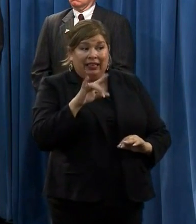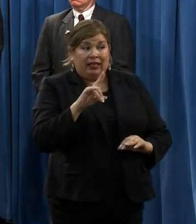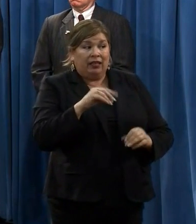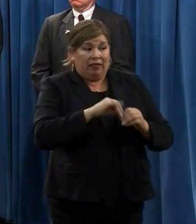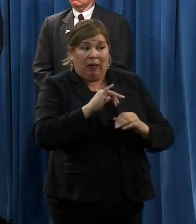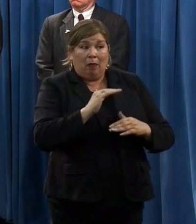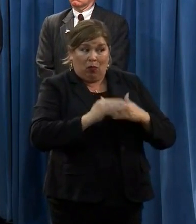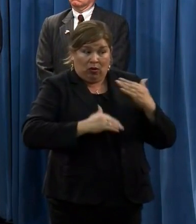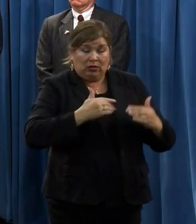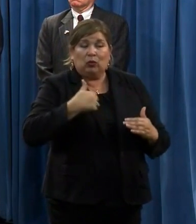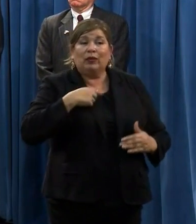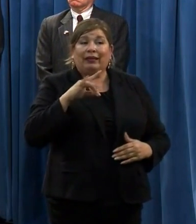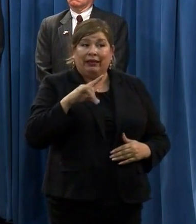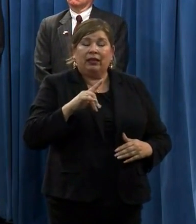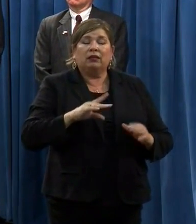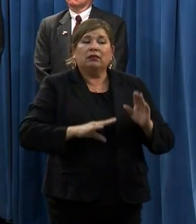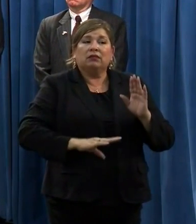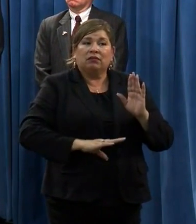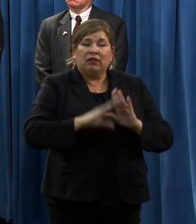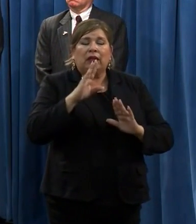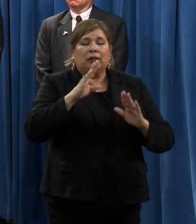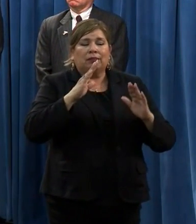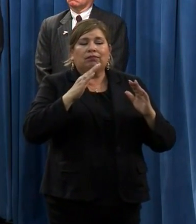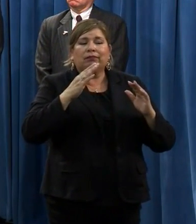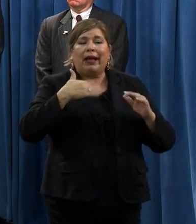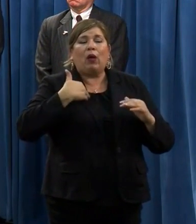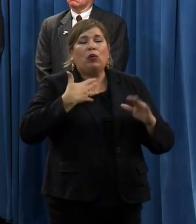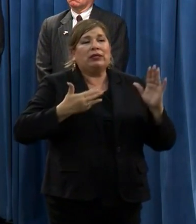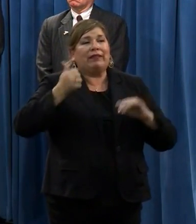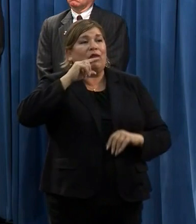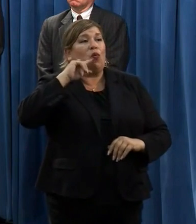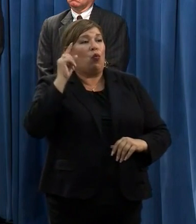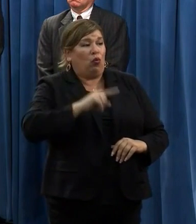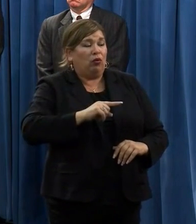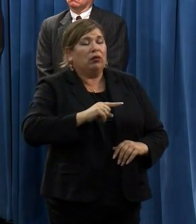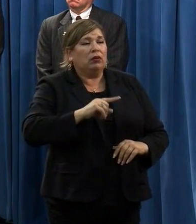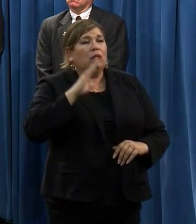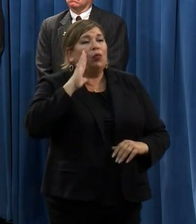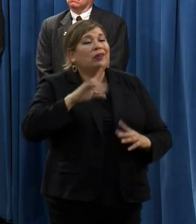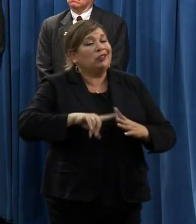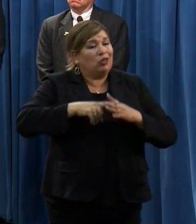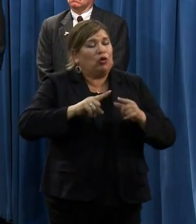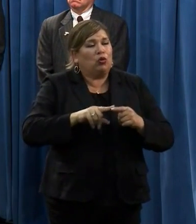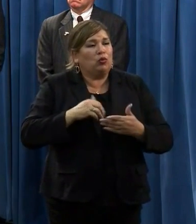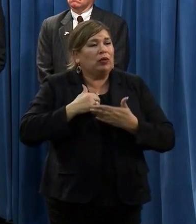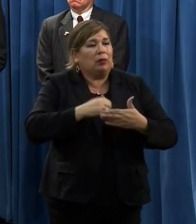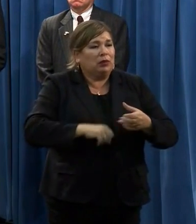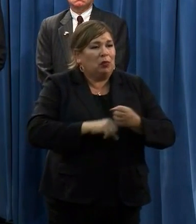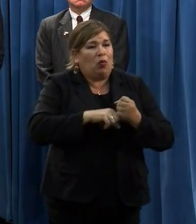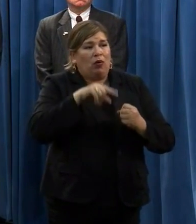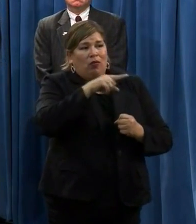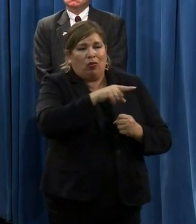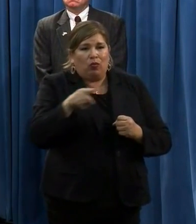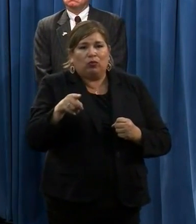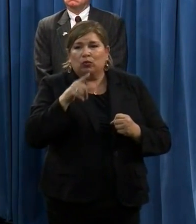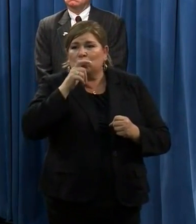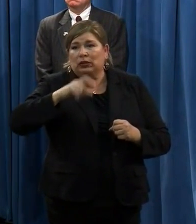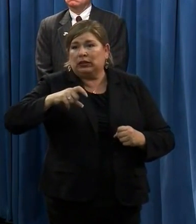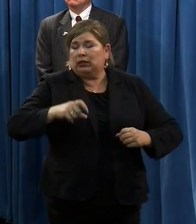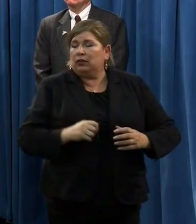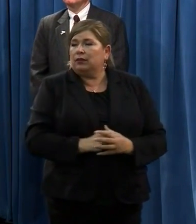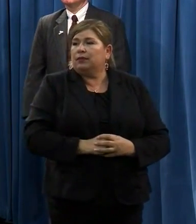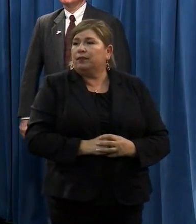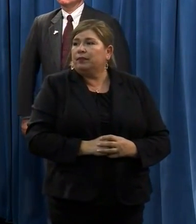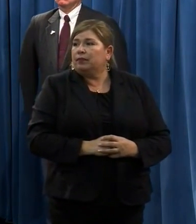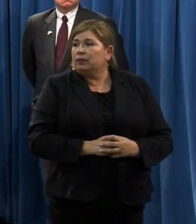process, develop the framework for this executive order that begins to help support those in need. Governor, is the cruise